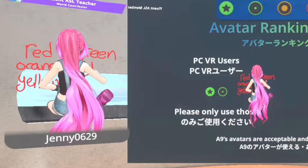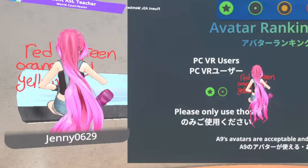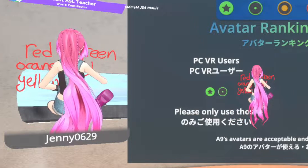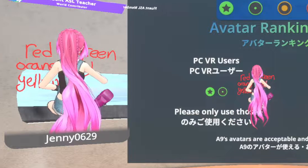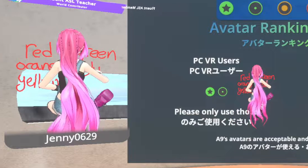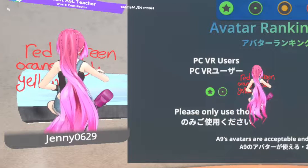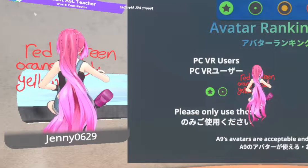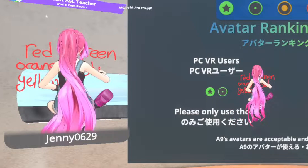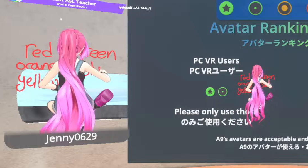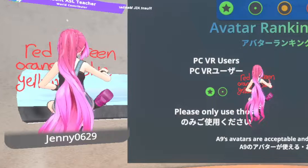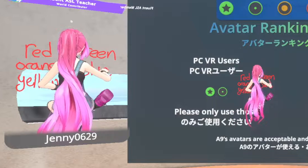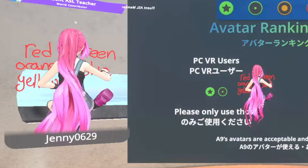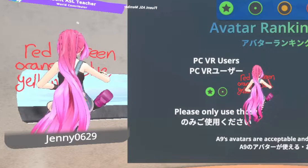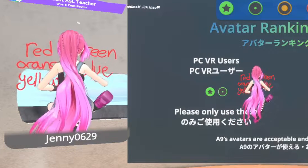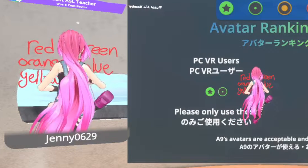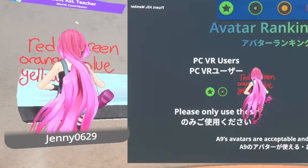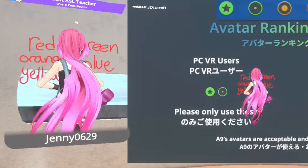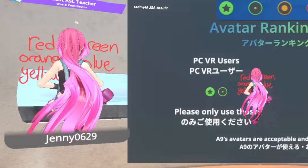blue,